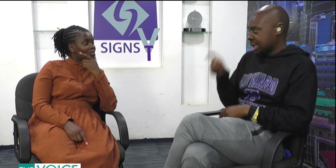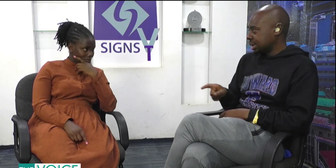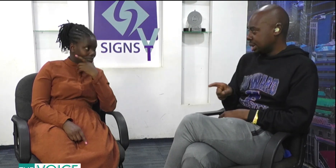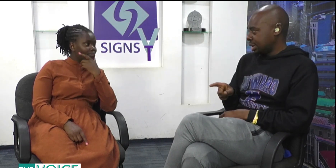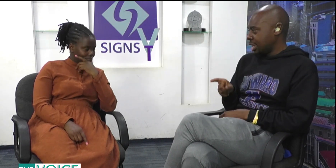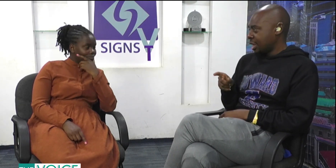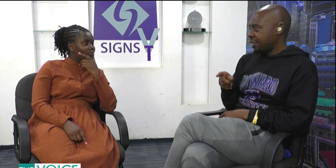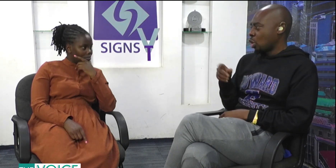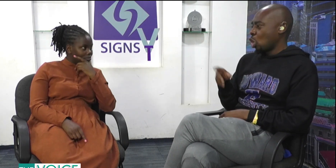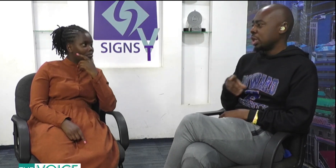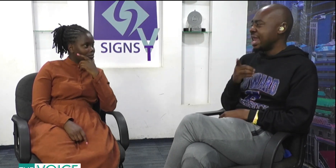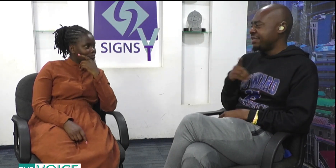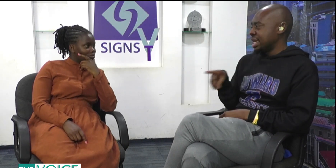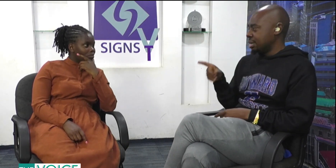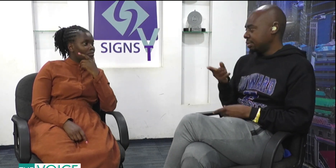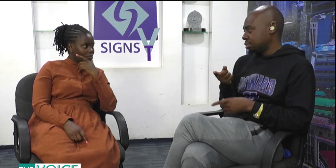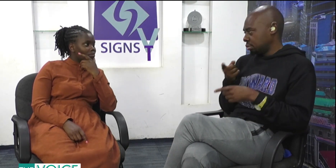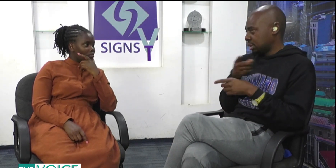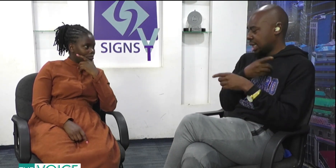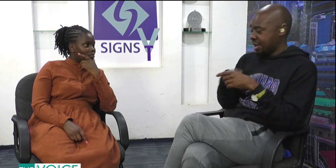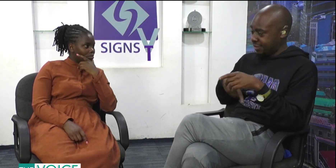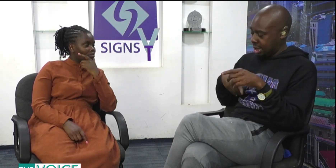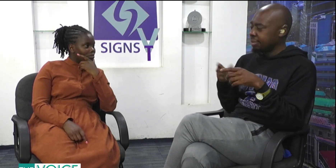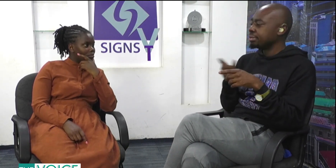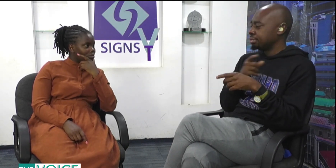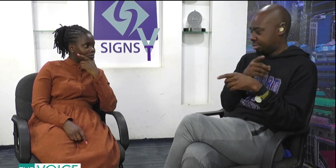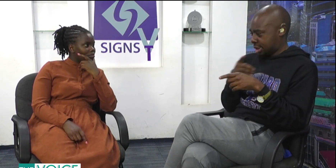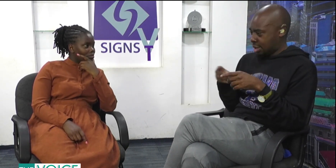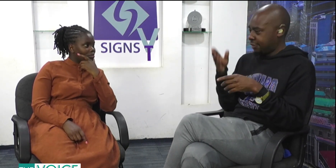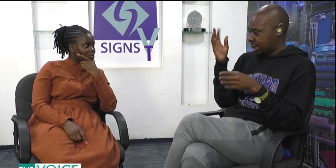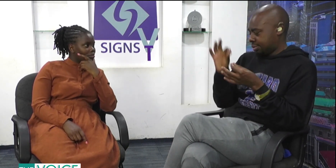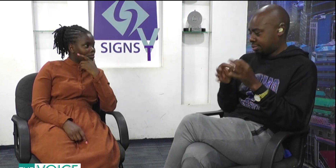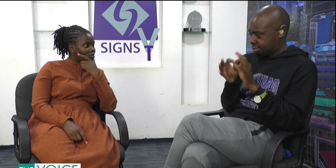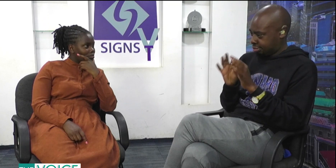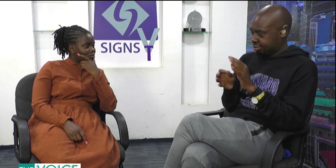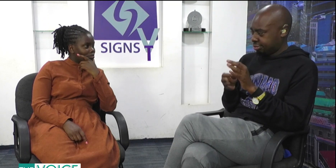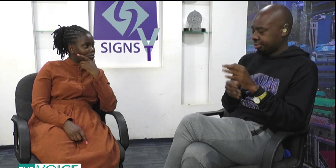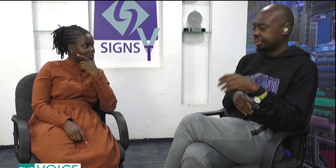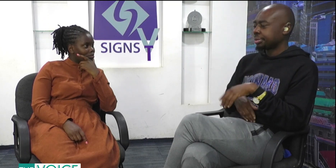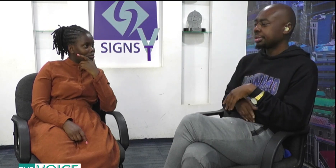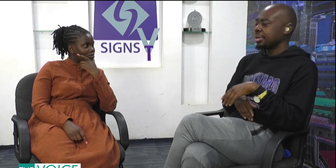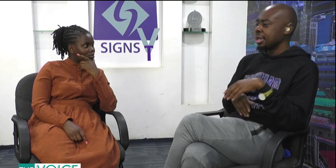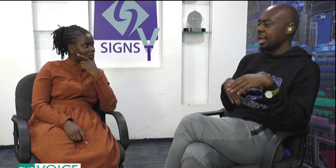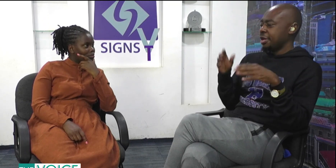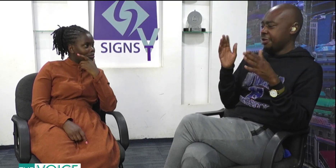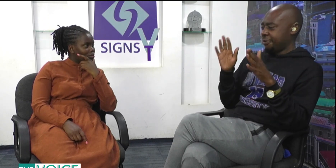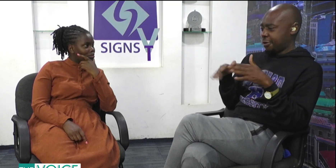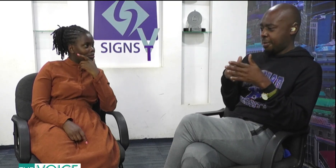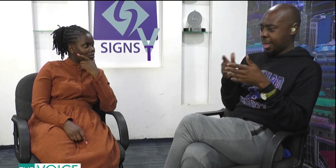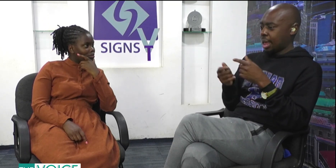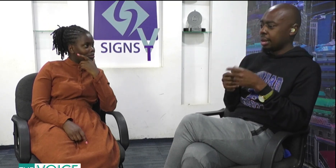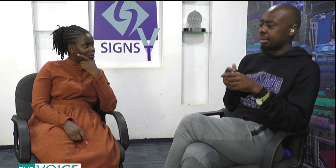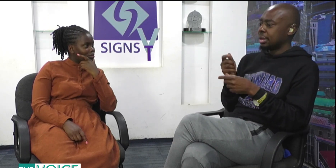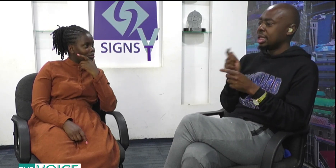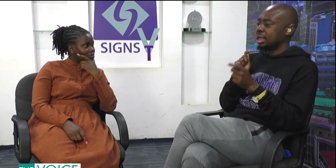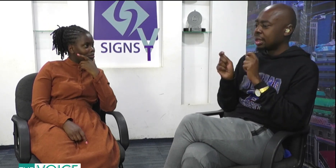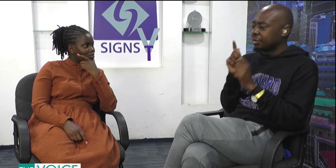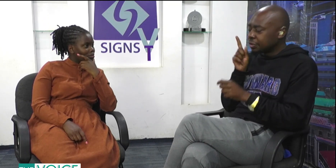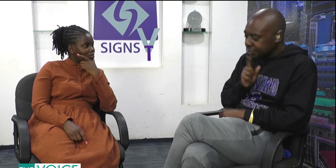and I told them if they are ready with the sign language interpreter, they should contact me. So they called me for an interview. That was in